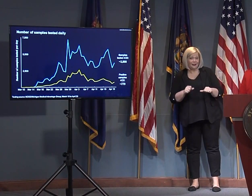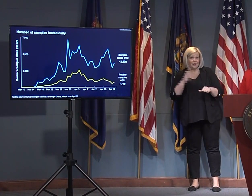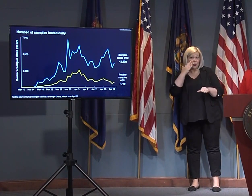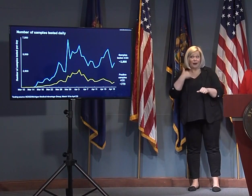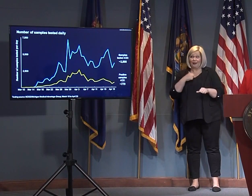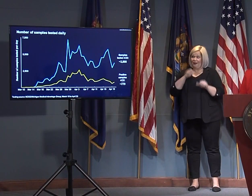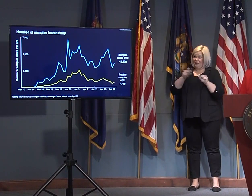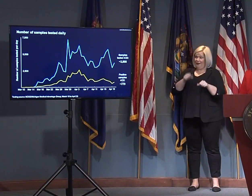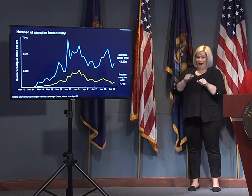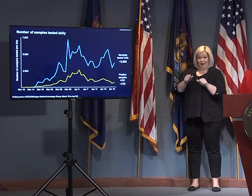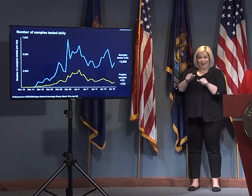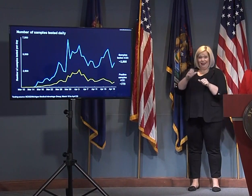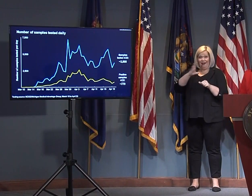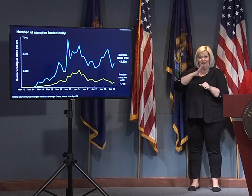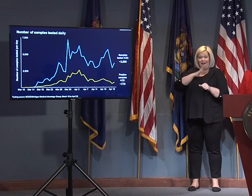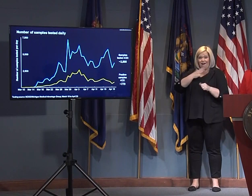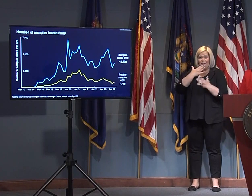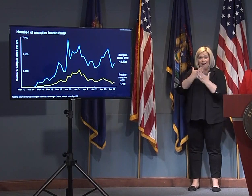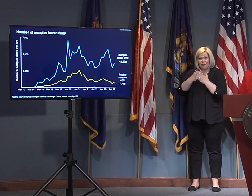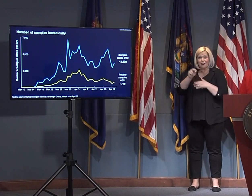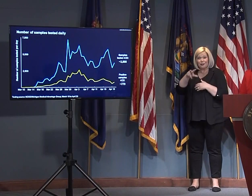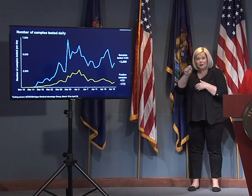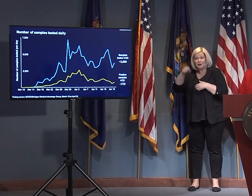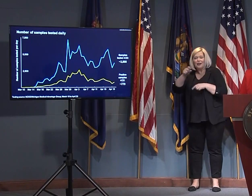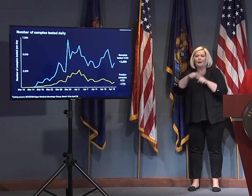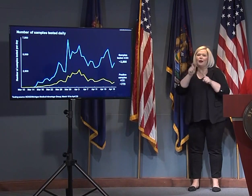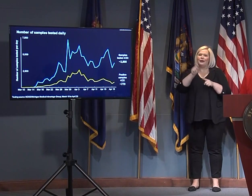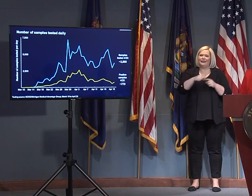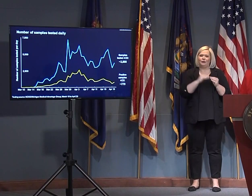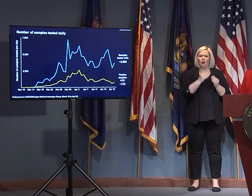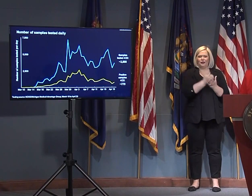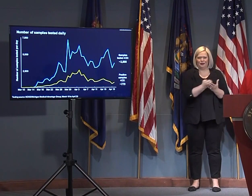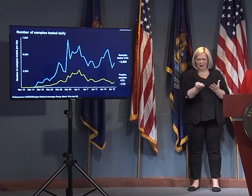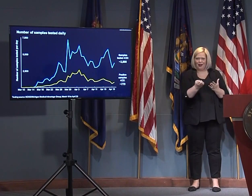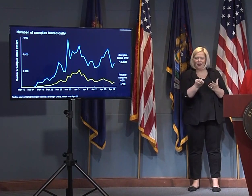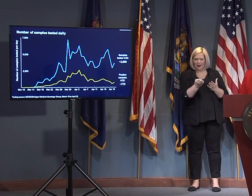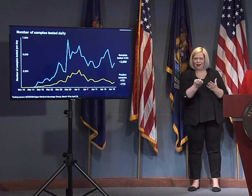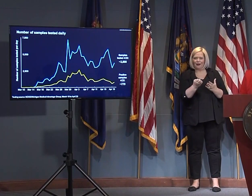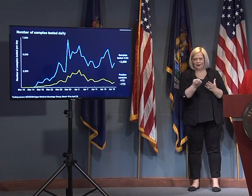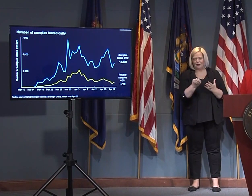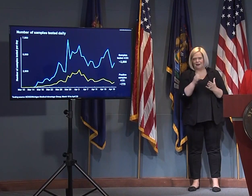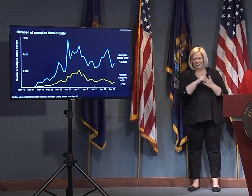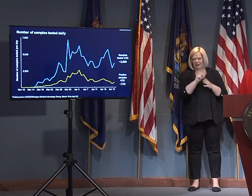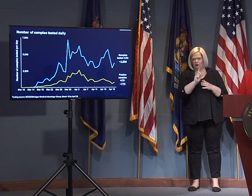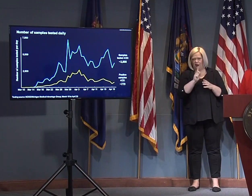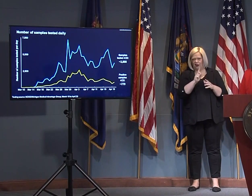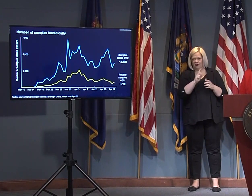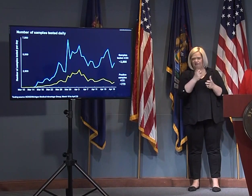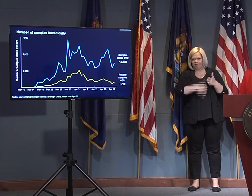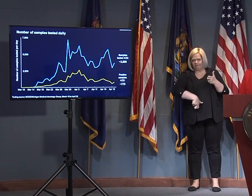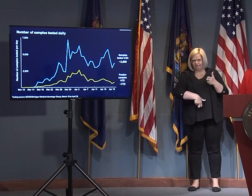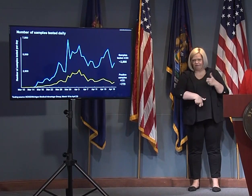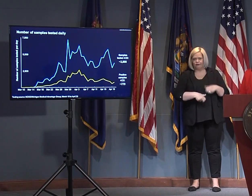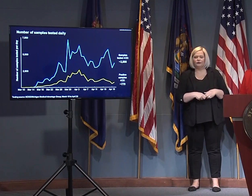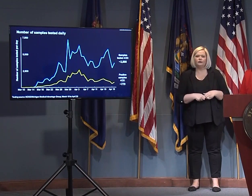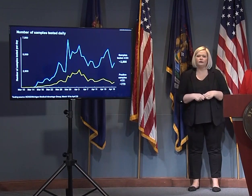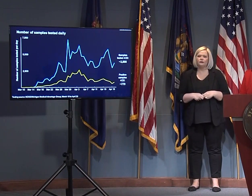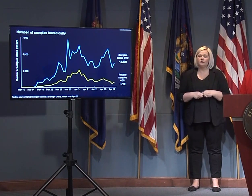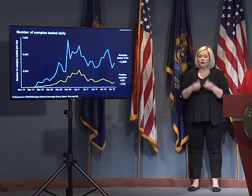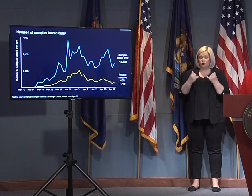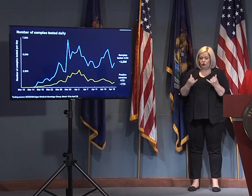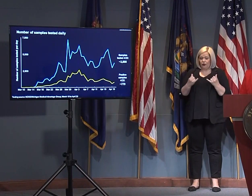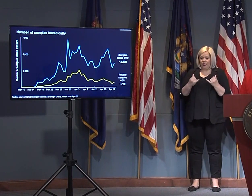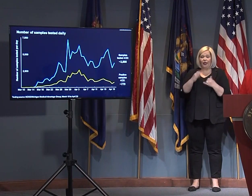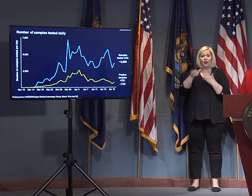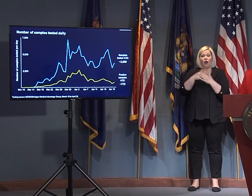capacity is heartening. Making sure that we've got the supplies we need to actually execute is our challenge. Starting today, all of the